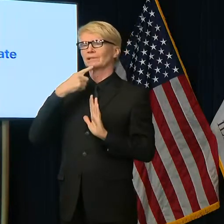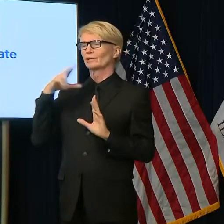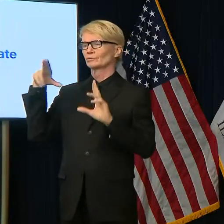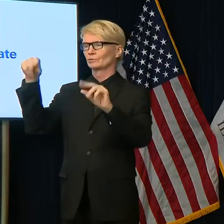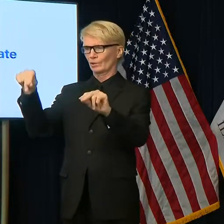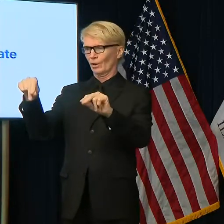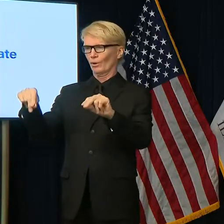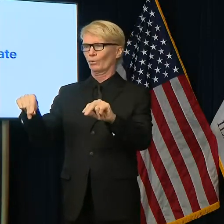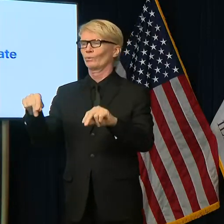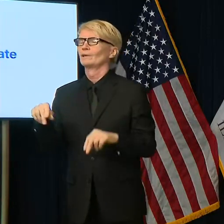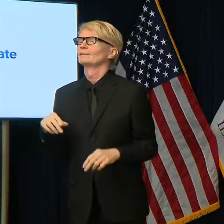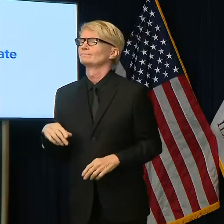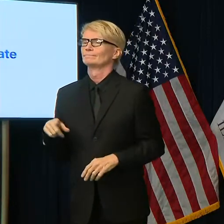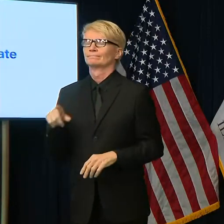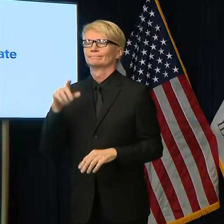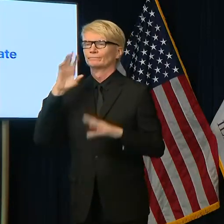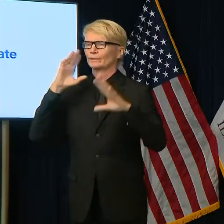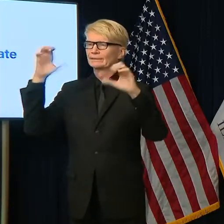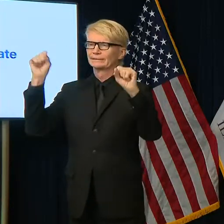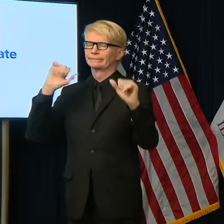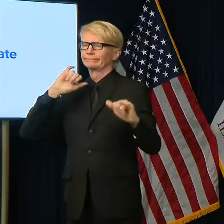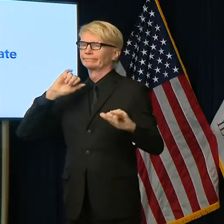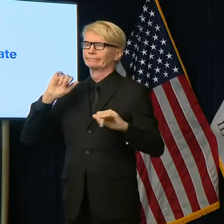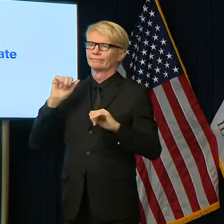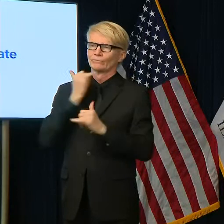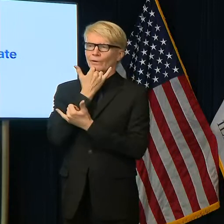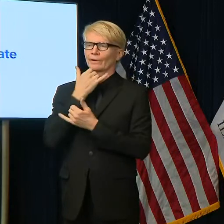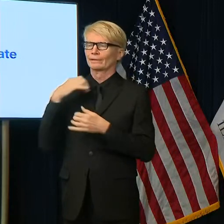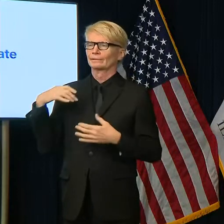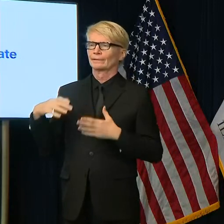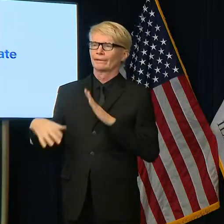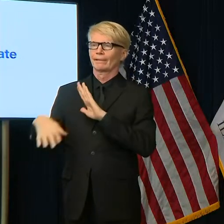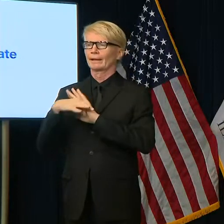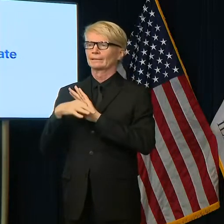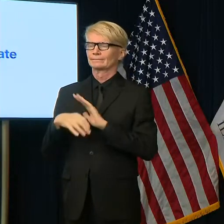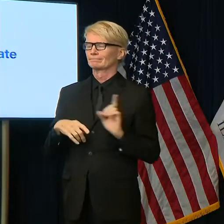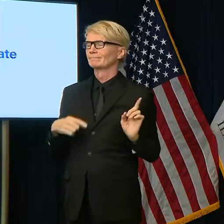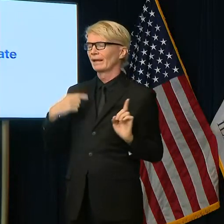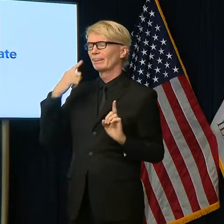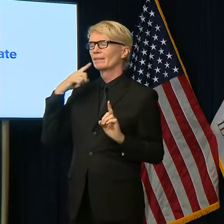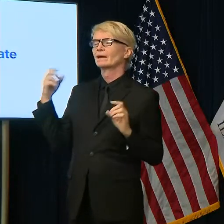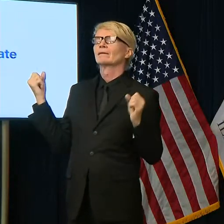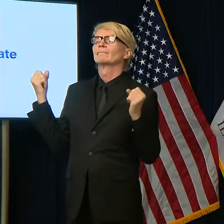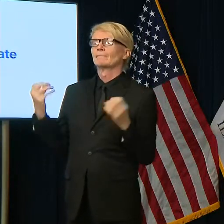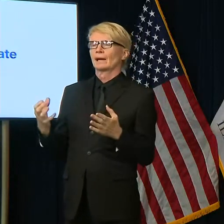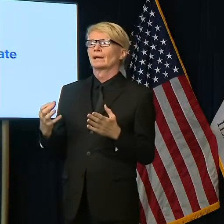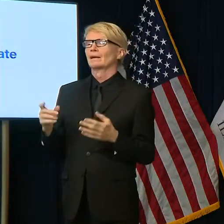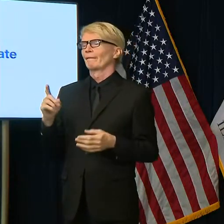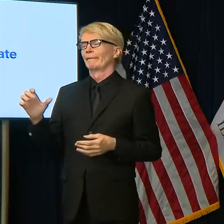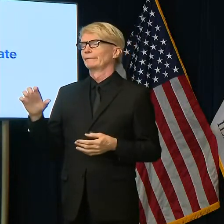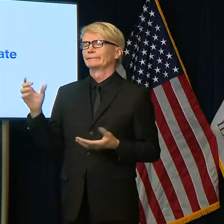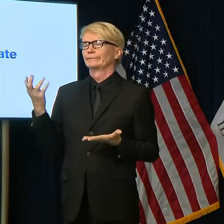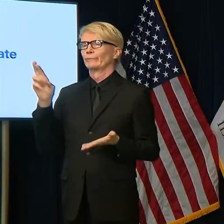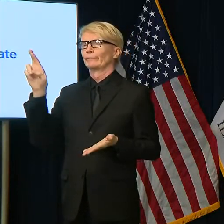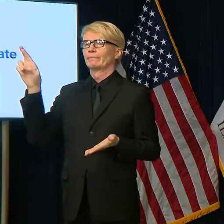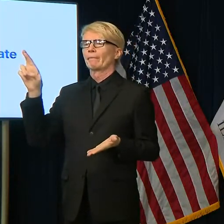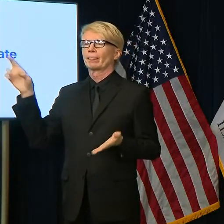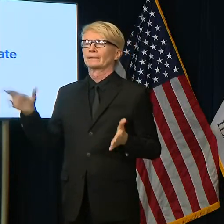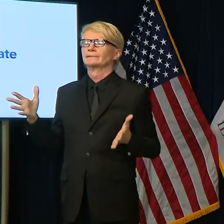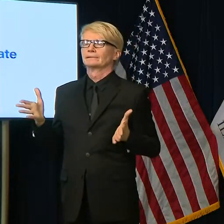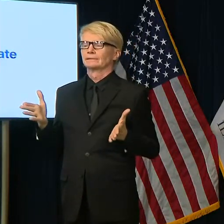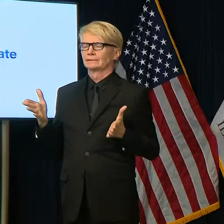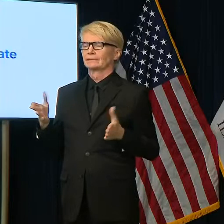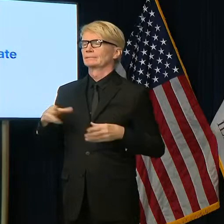there I think were more than 100 congresspeople, Republicans all, who signed on to that. I'm surprised. I mean, I think in